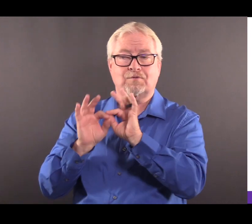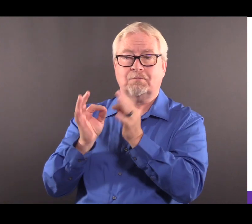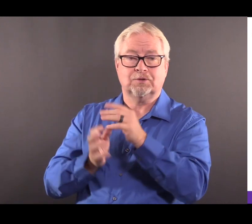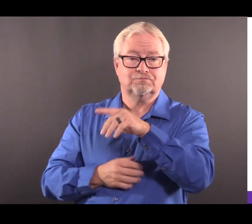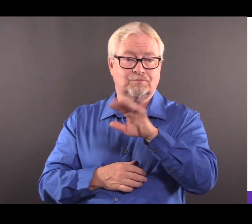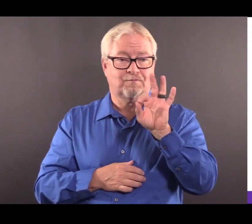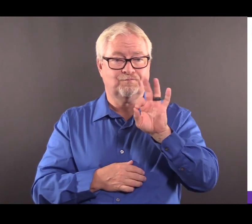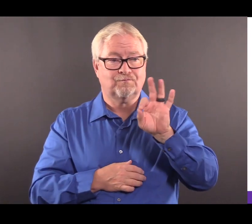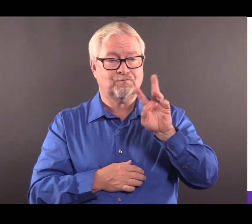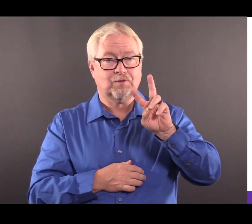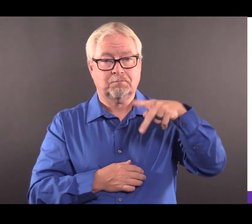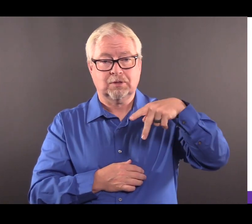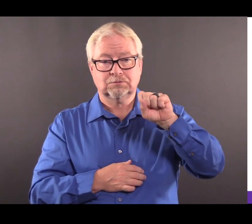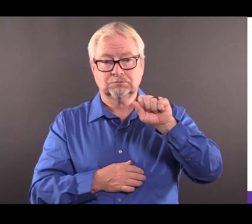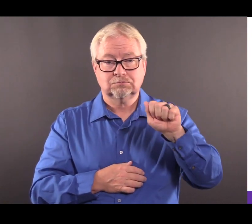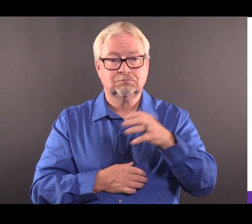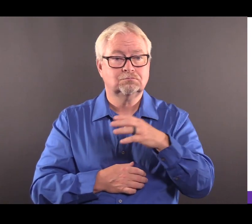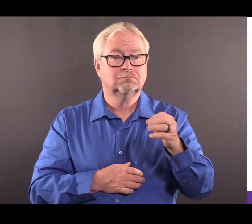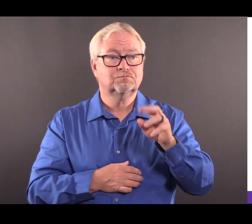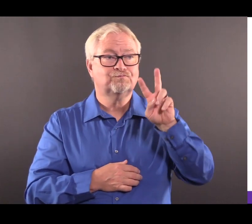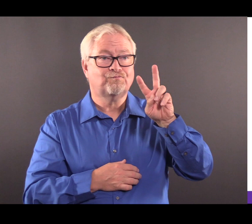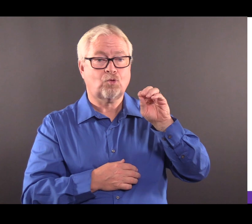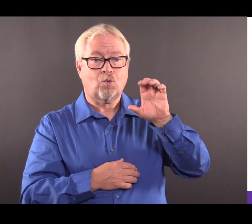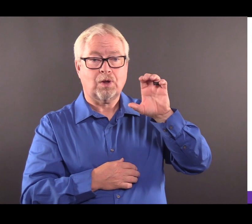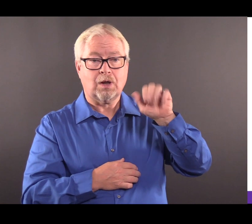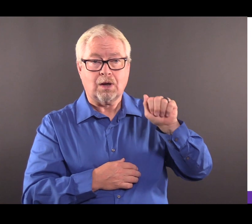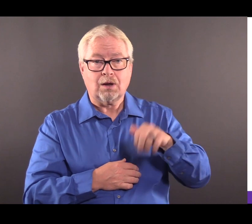VAWA, FIPSA, VOCA, and HUD.